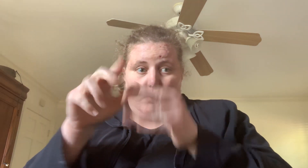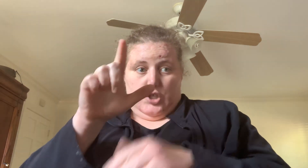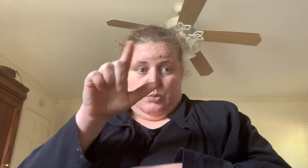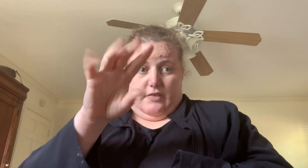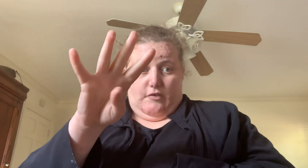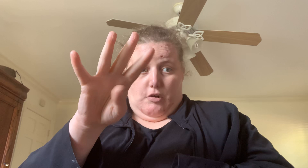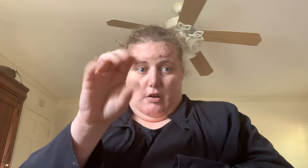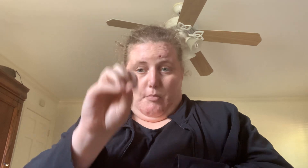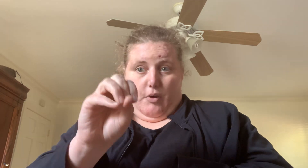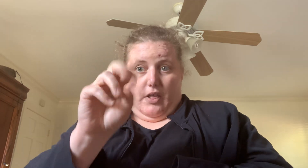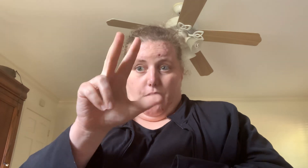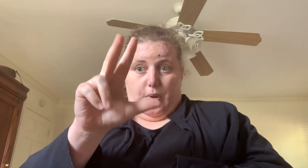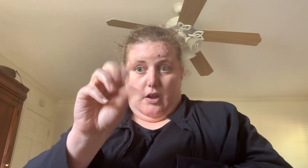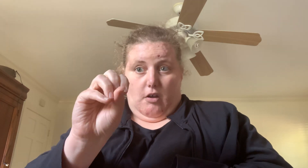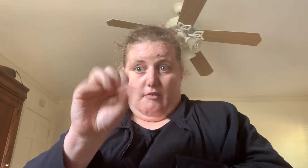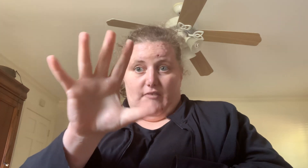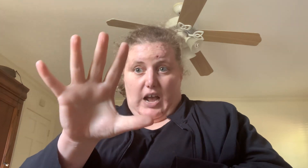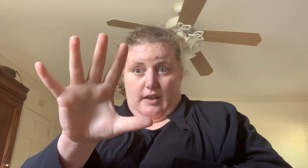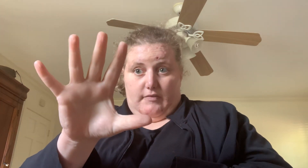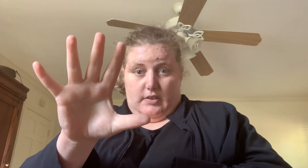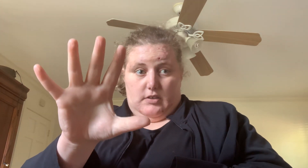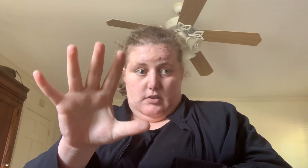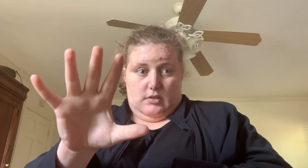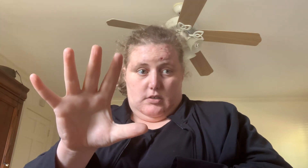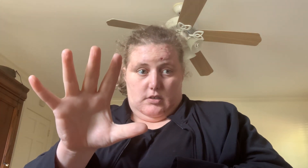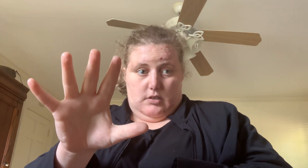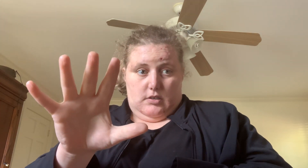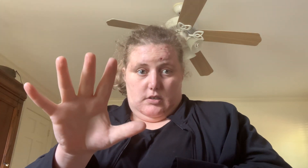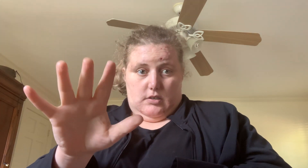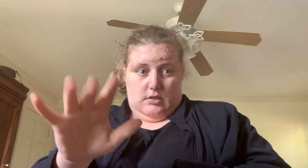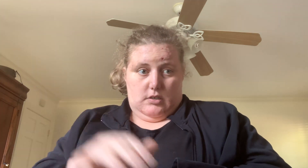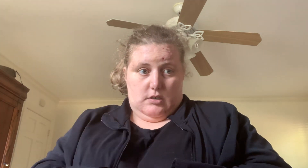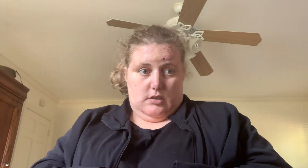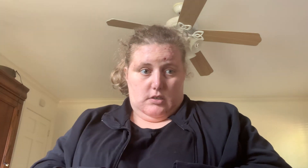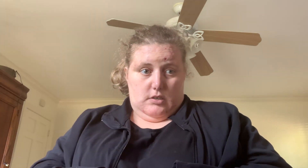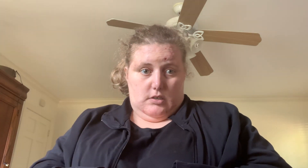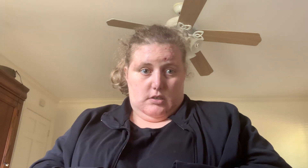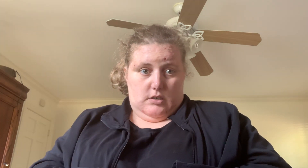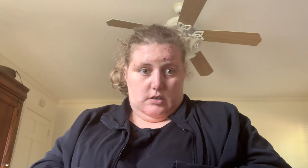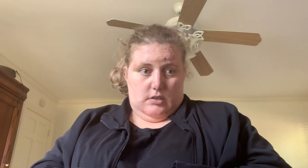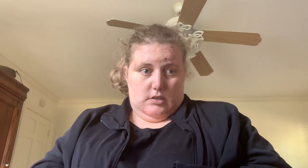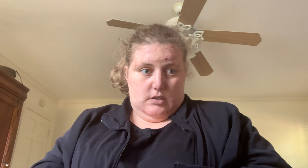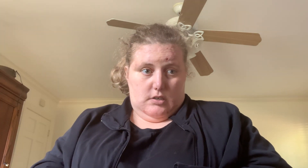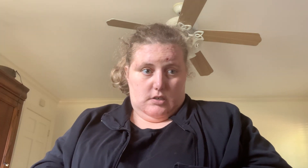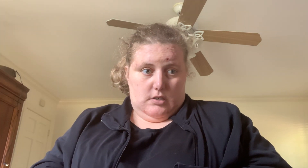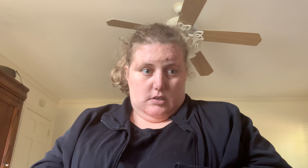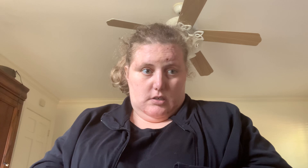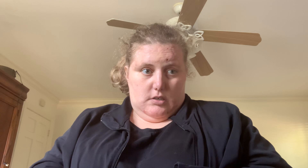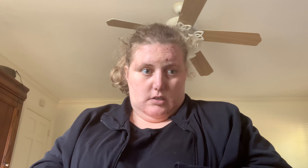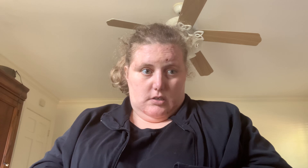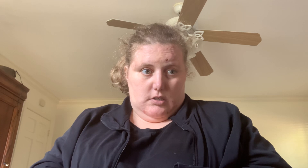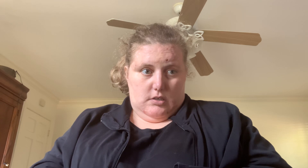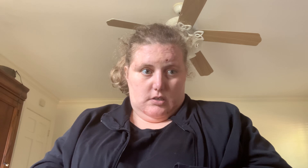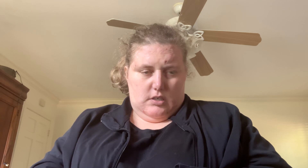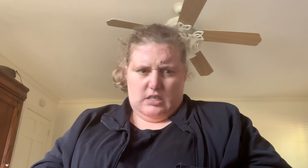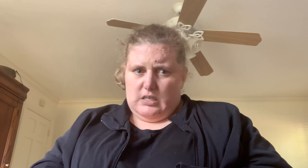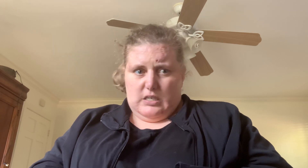24.305. So I'm going to put that over here. Just add it over here somewhere. Well, no, that's not what I